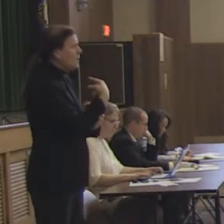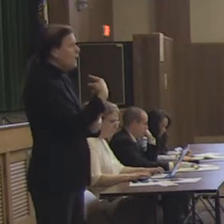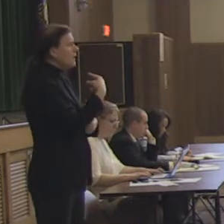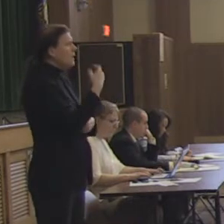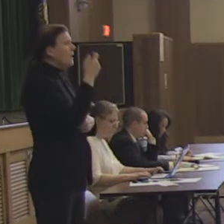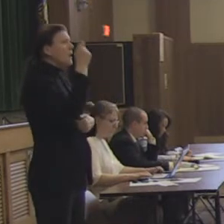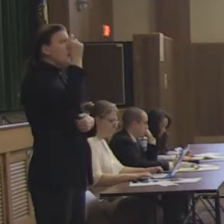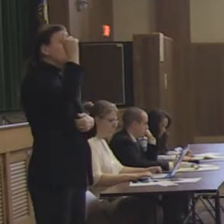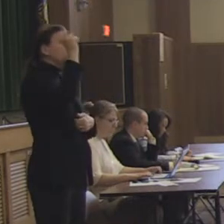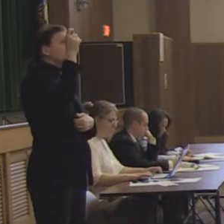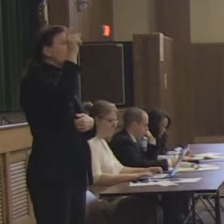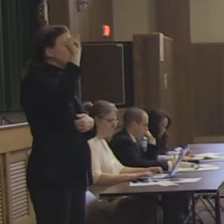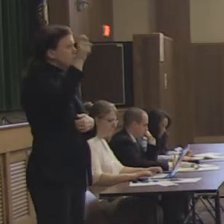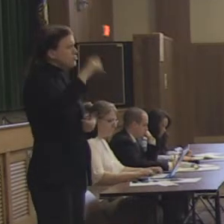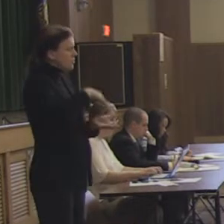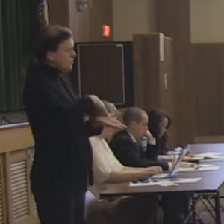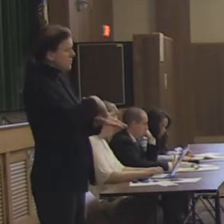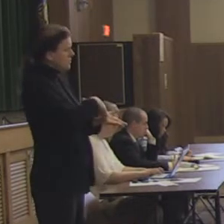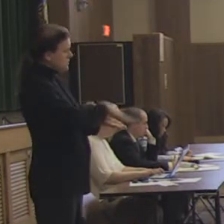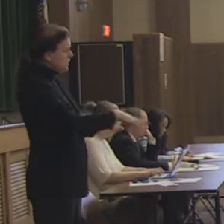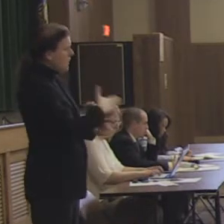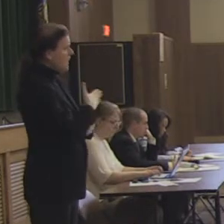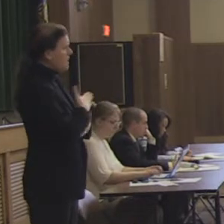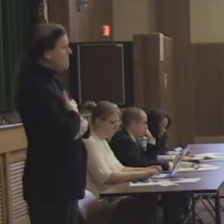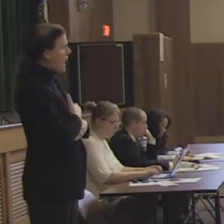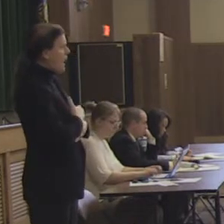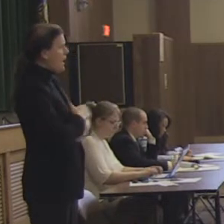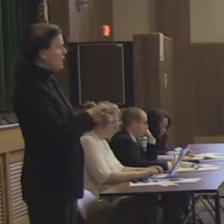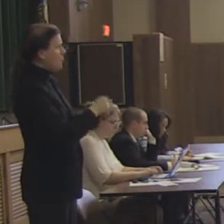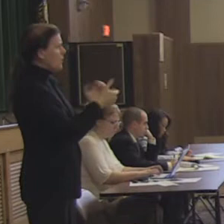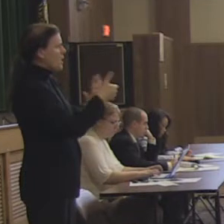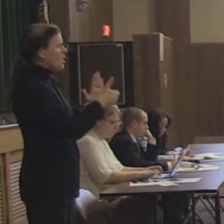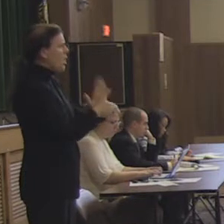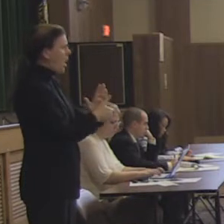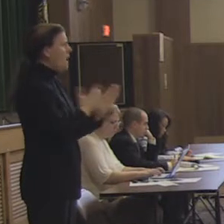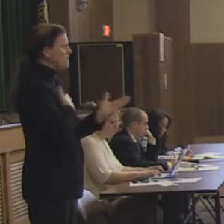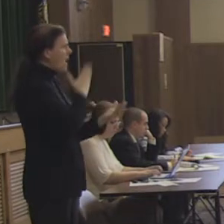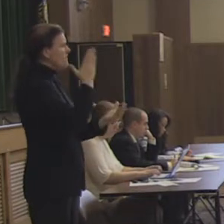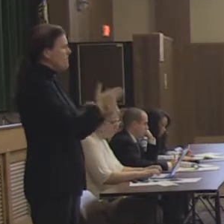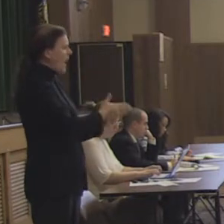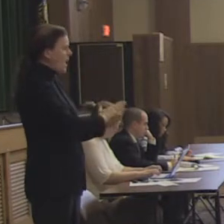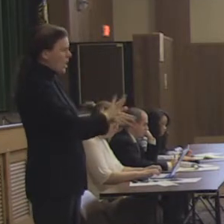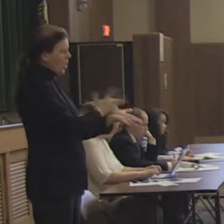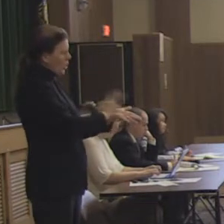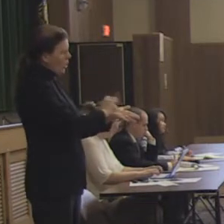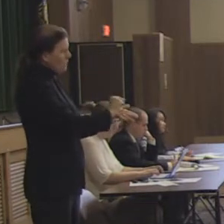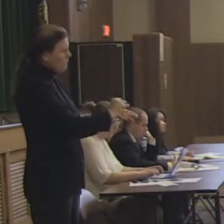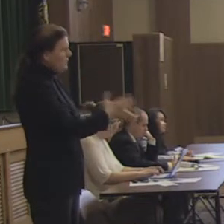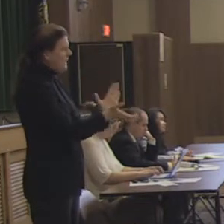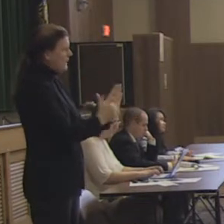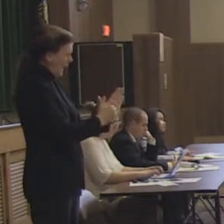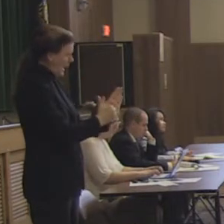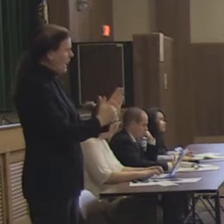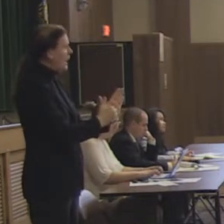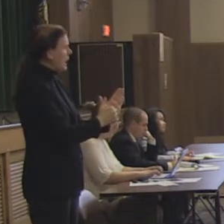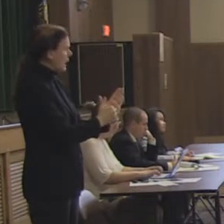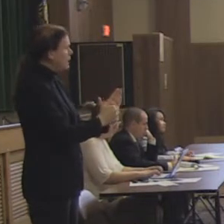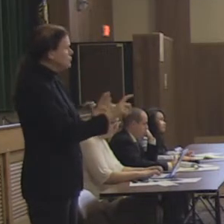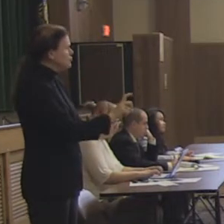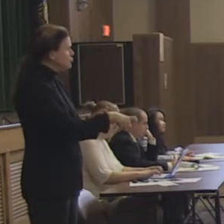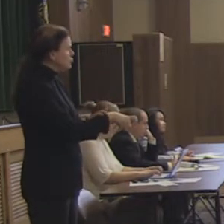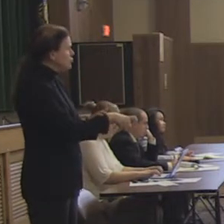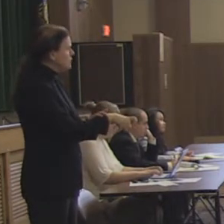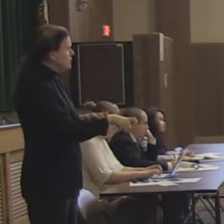order from your thing of cleansing the files, is to do